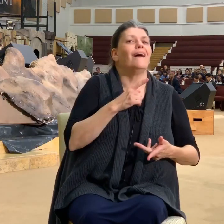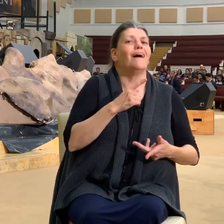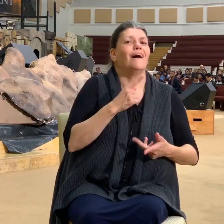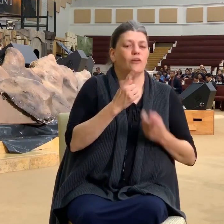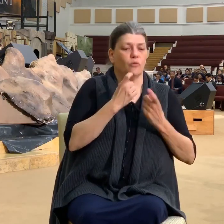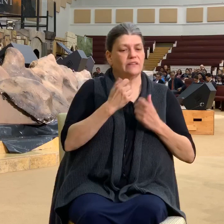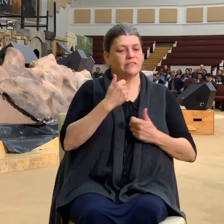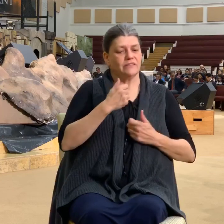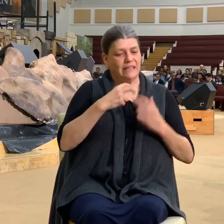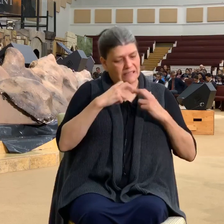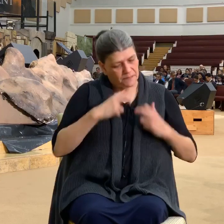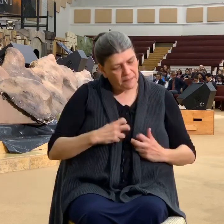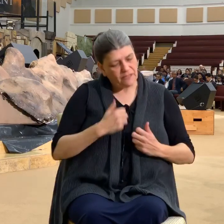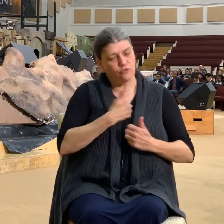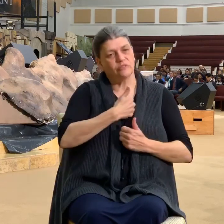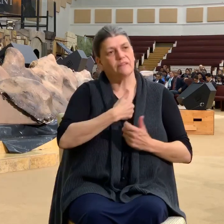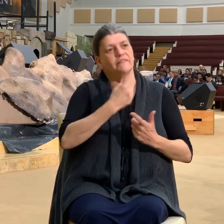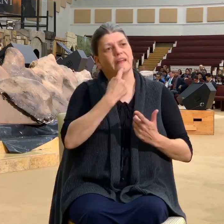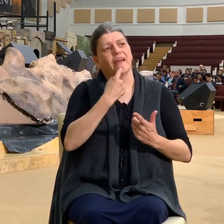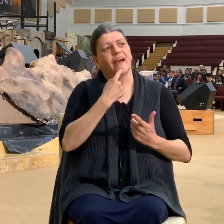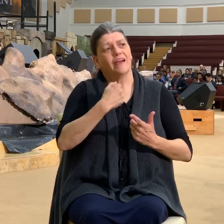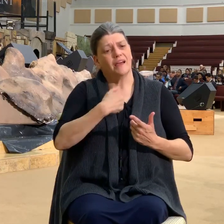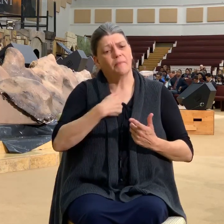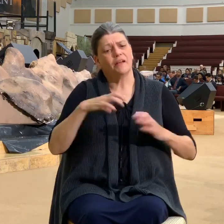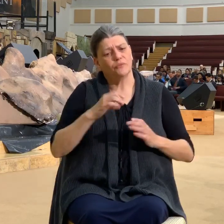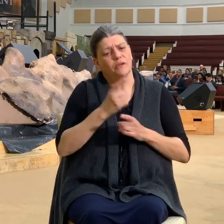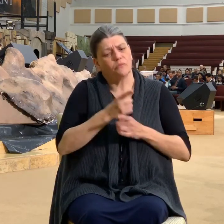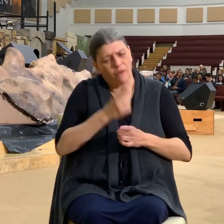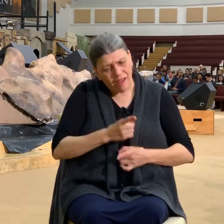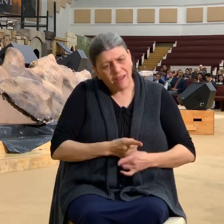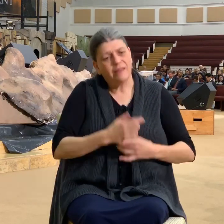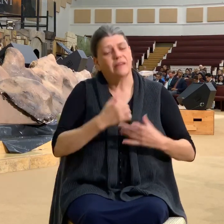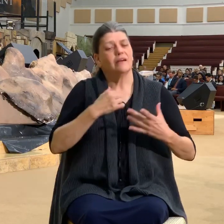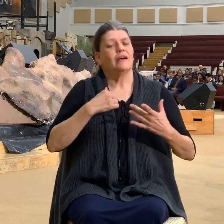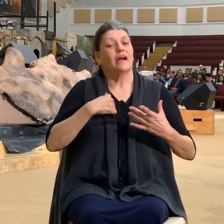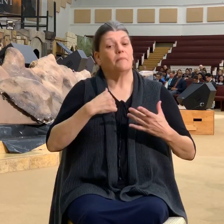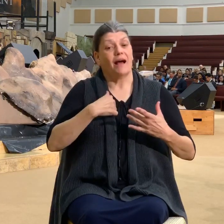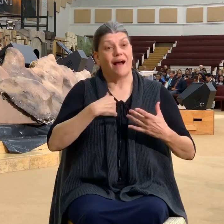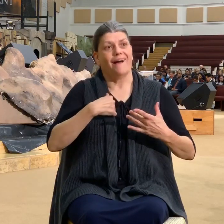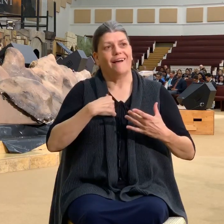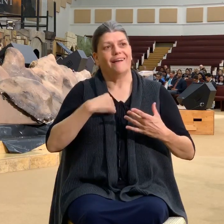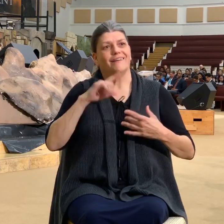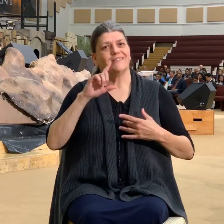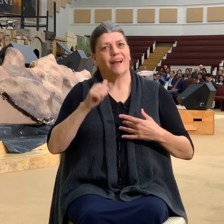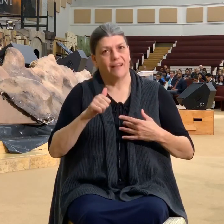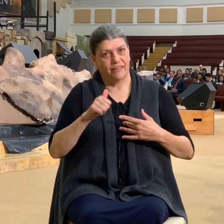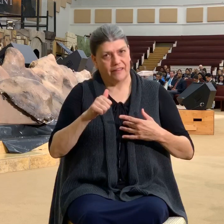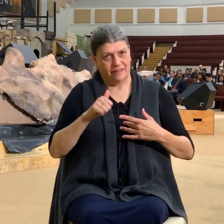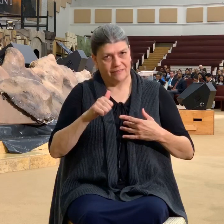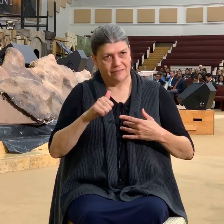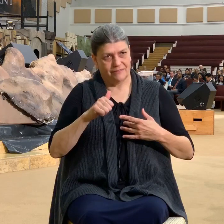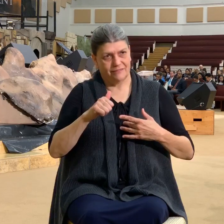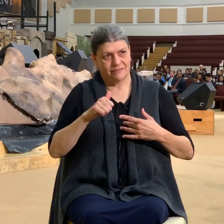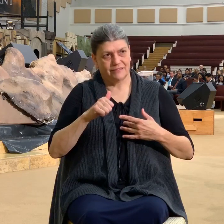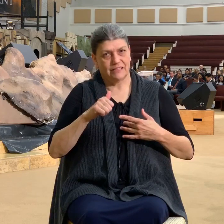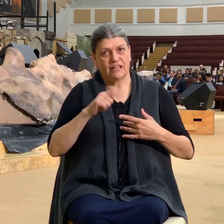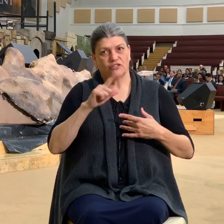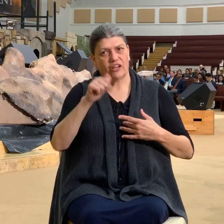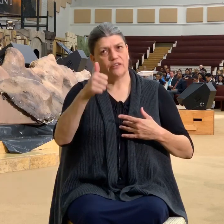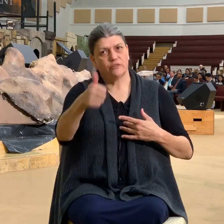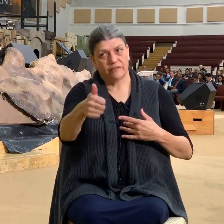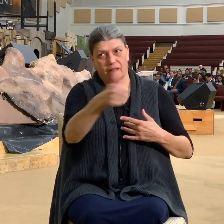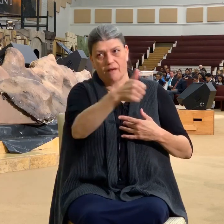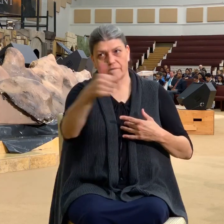yourself. What's going on? Am I doing what's right? Is everything going on? And unfortunately, as I said,